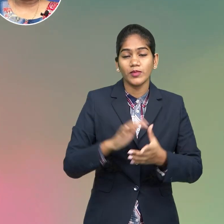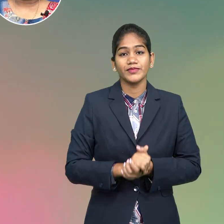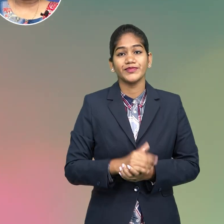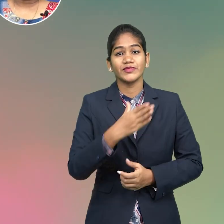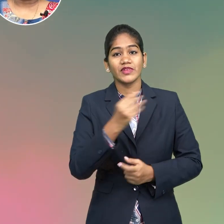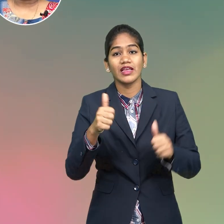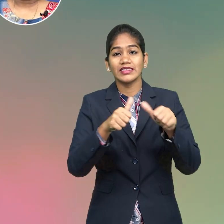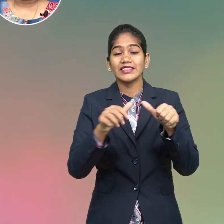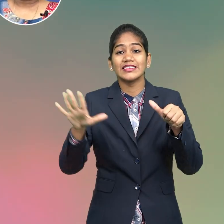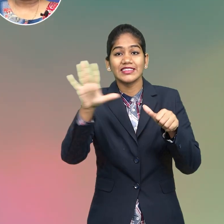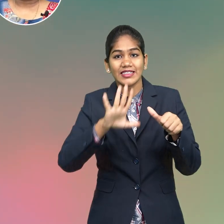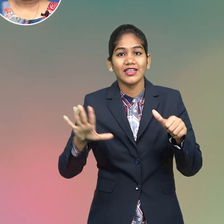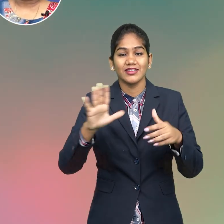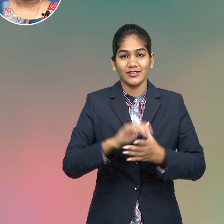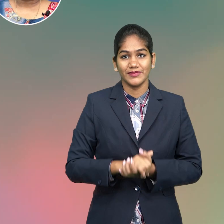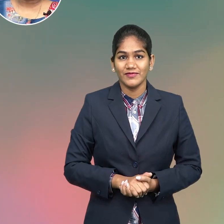and Asia.